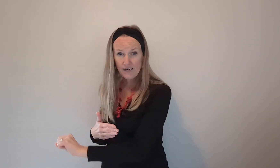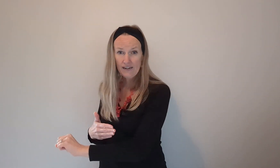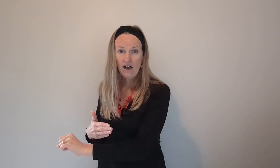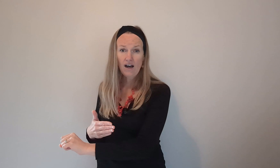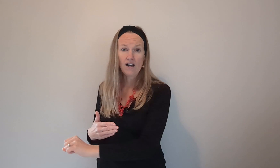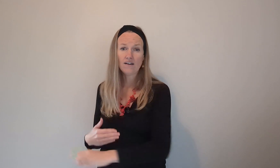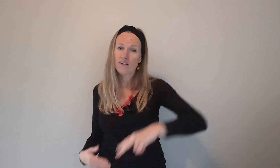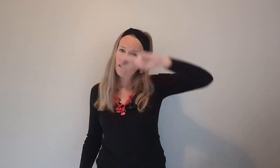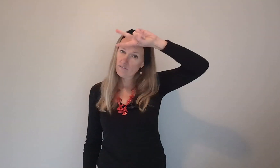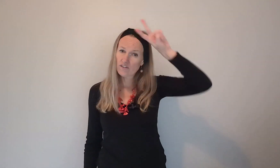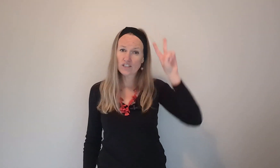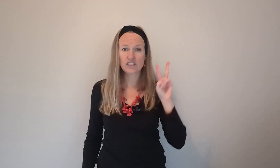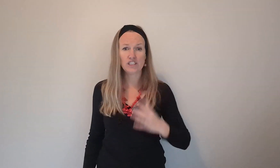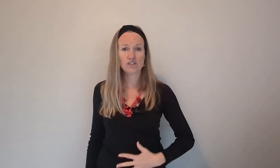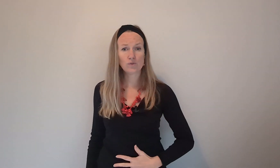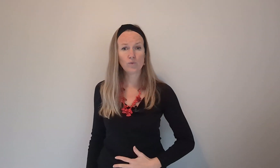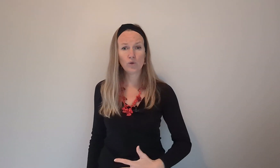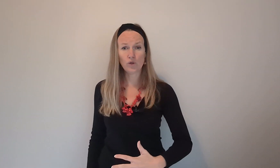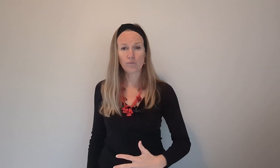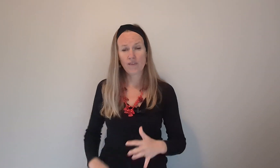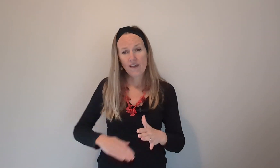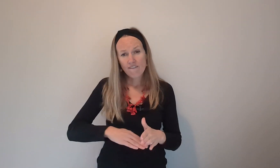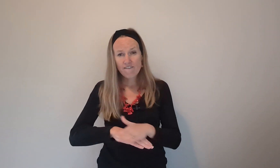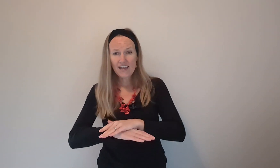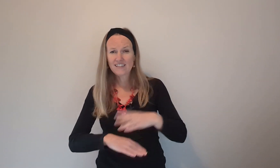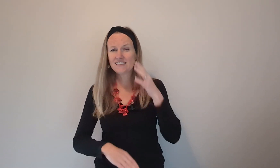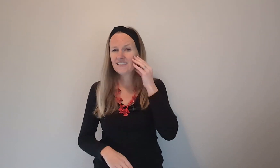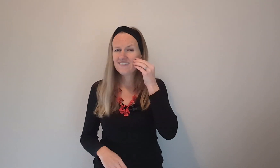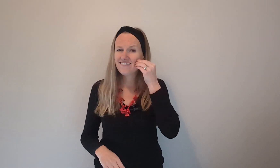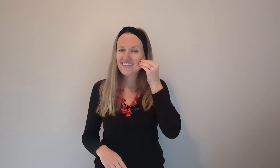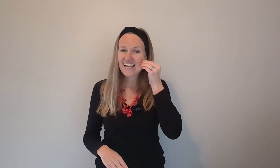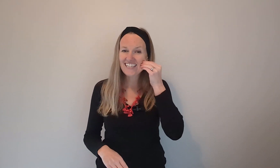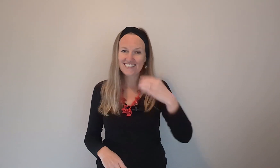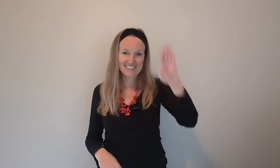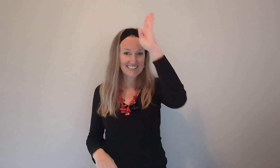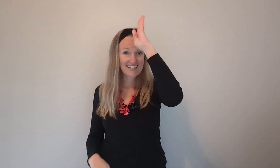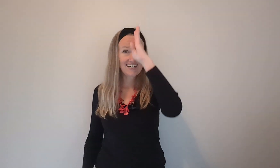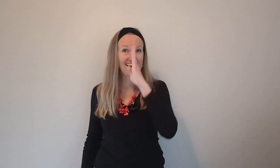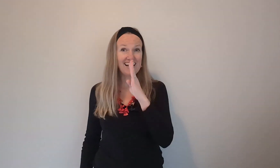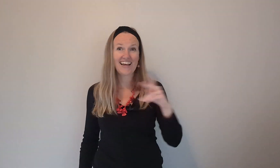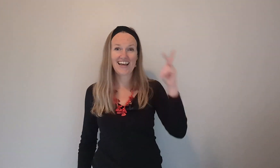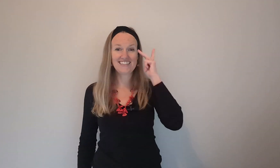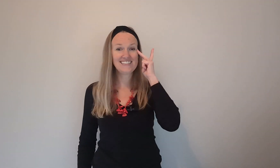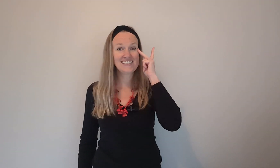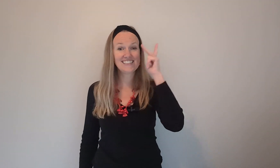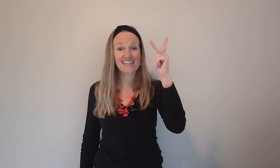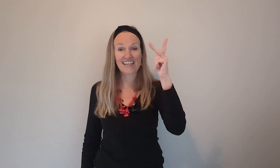offspring of a virgin's womb, veiled in flesh, the Godhead